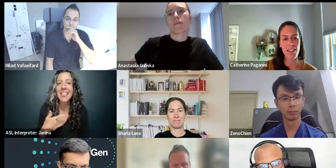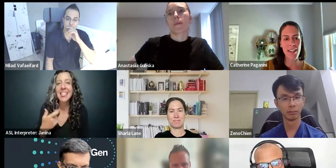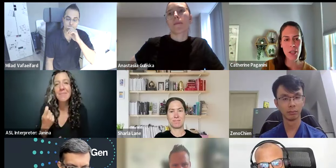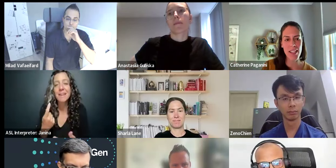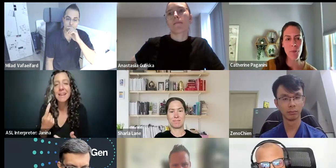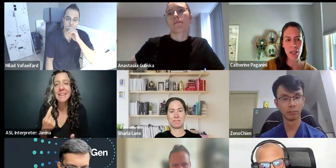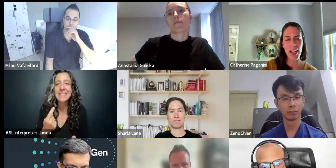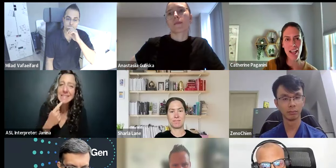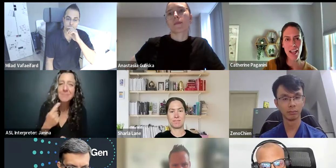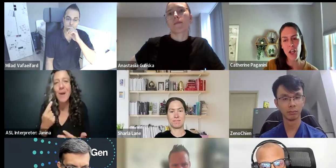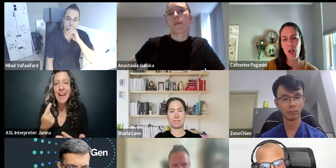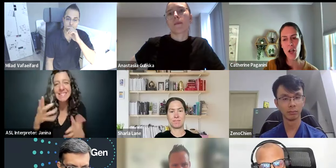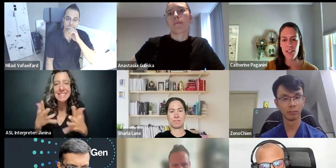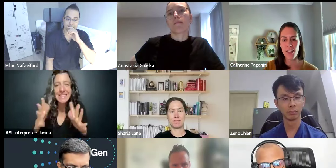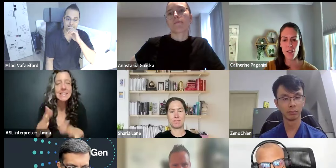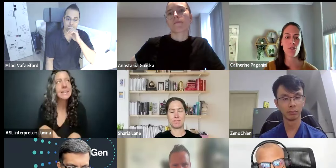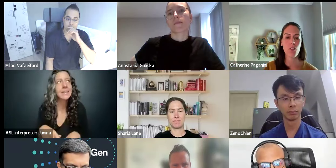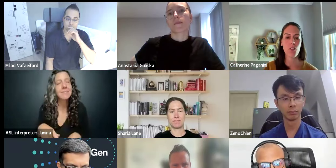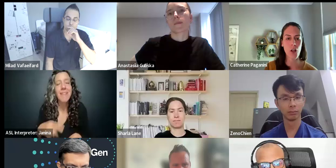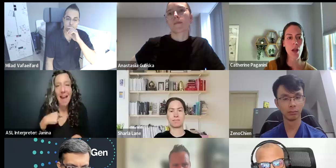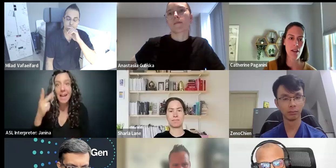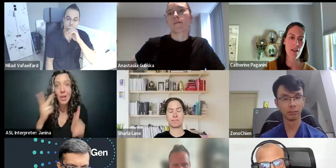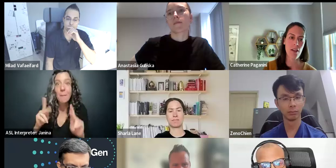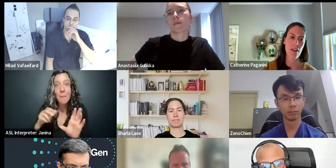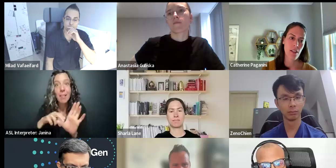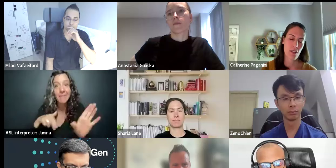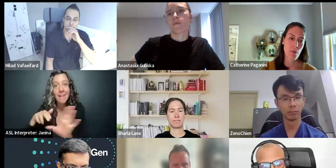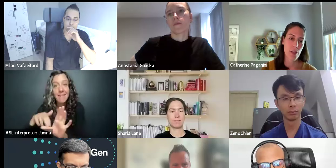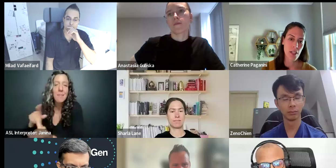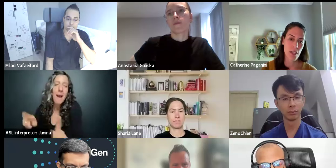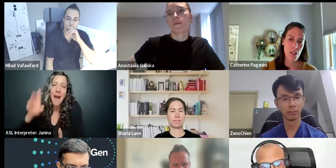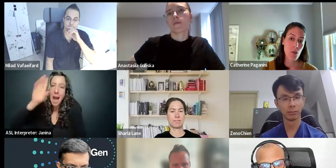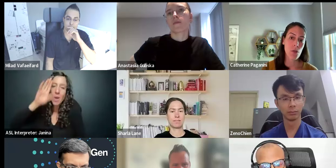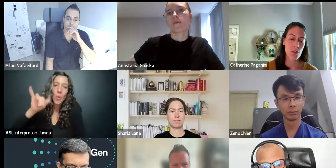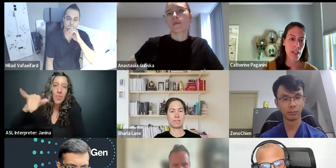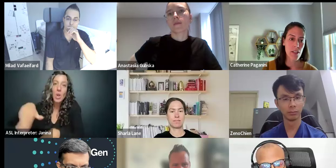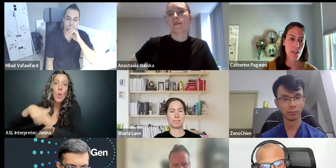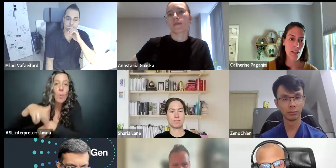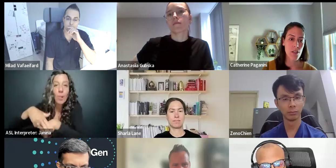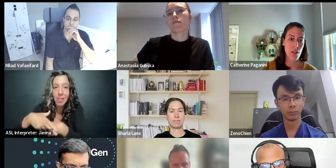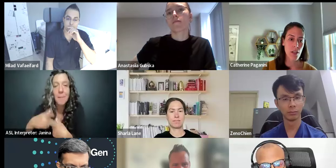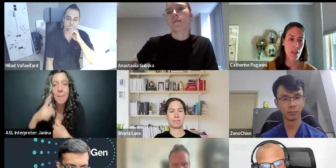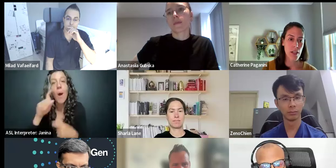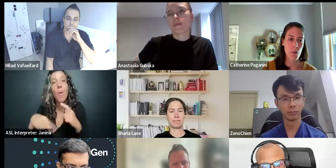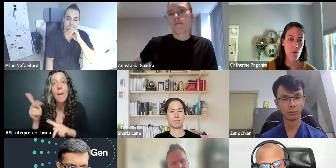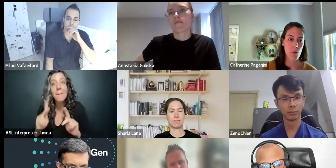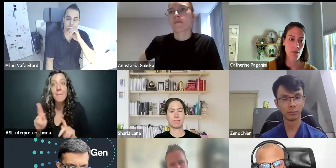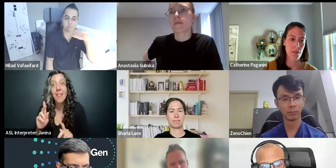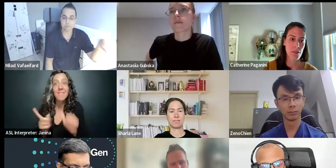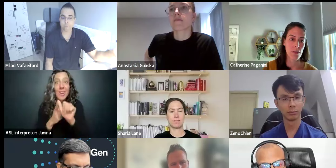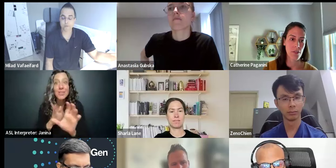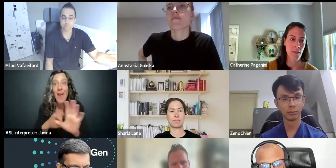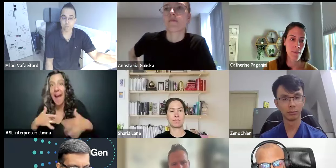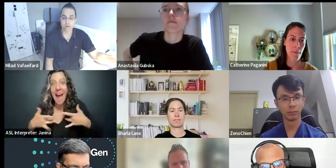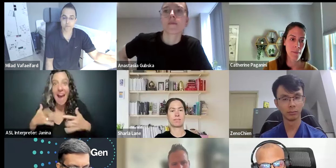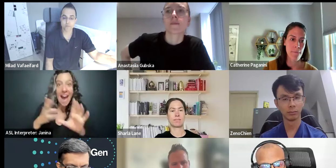people dropping off and I mean, but I know it is the normal flow when something just gets normal, right? It's just not exciting anymore.